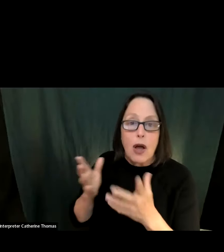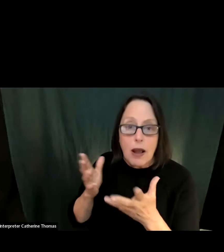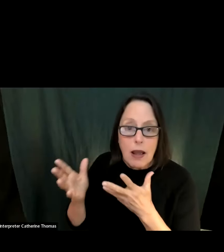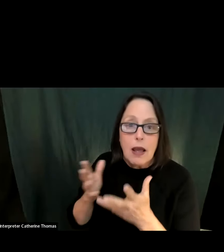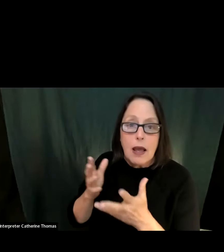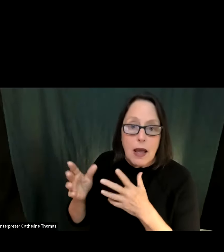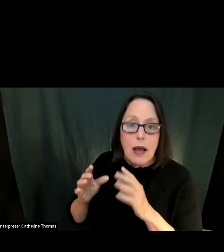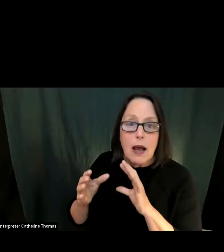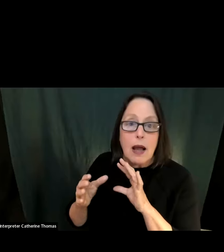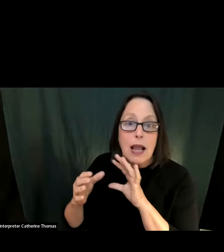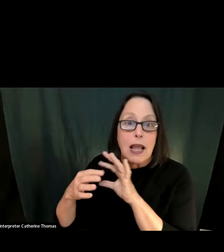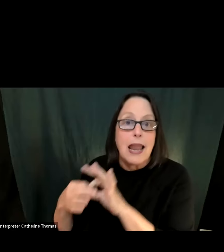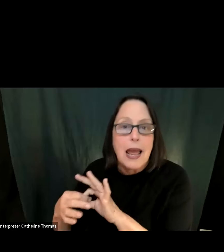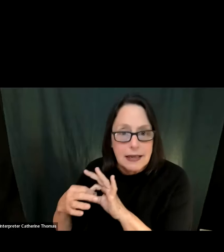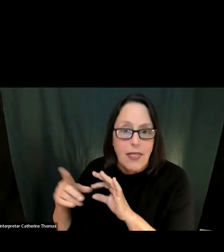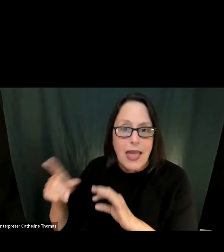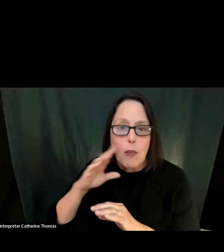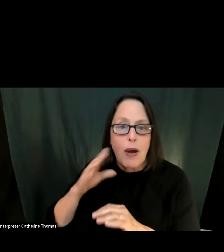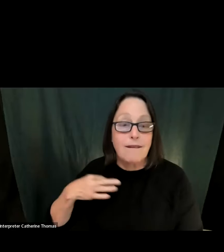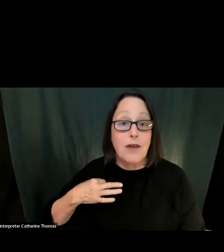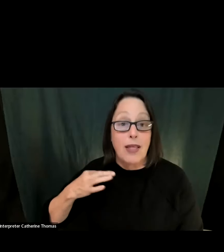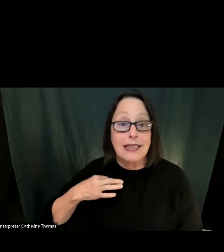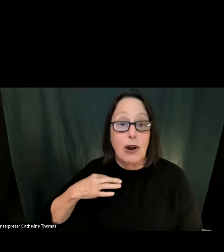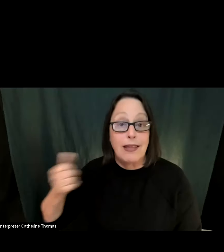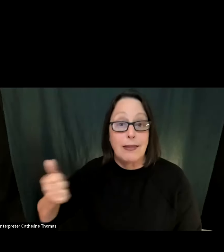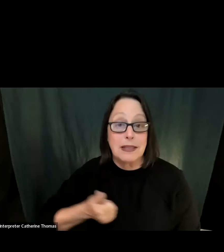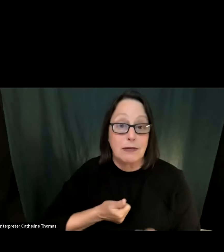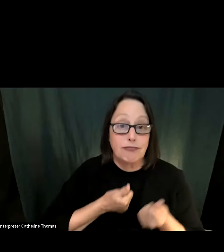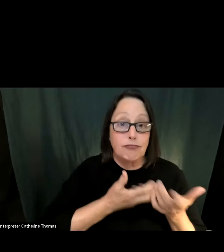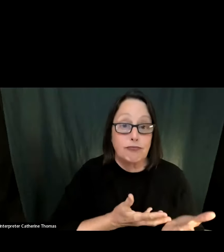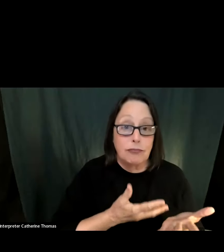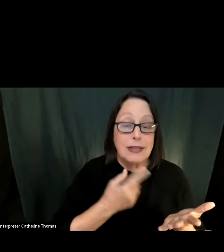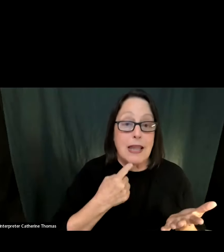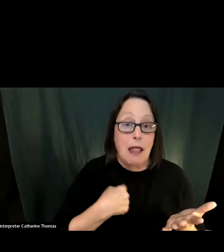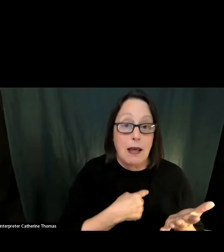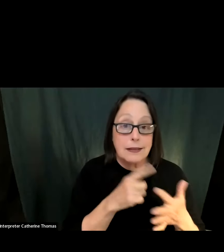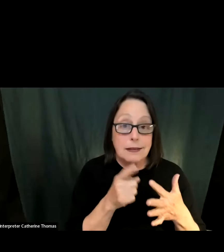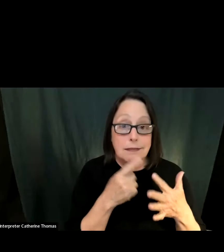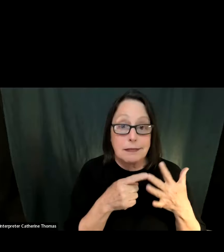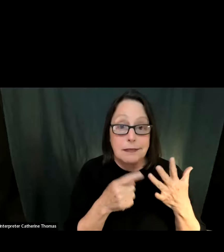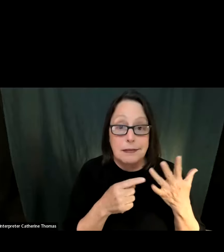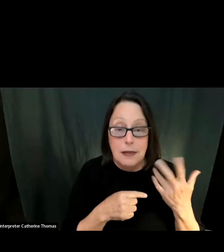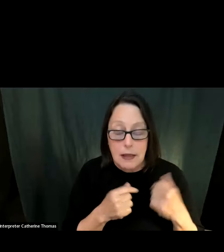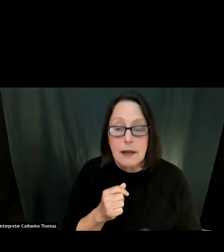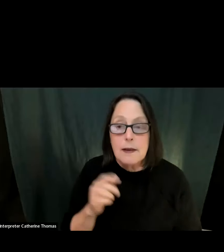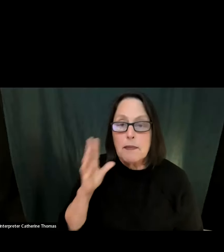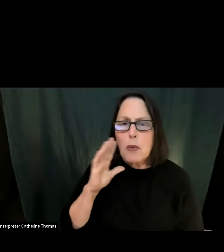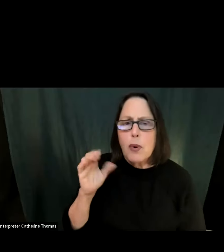information. That would be the ideal situation. I would like to emphasize that it would be nice to have some